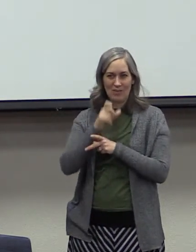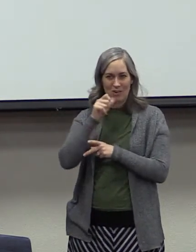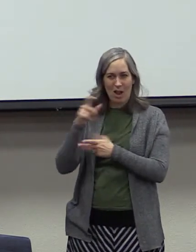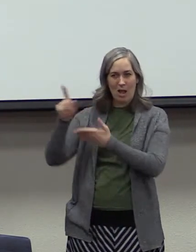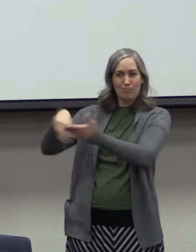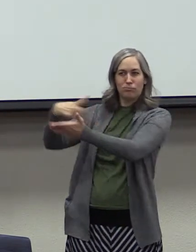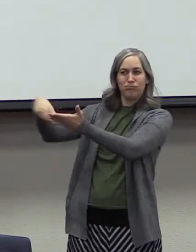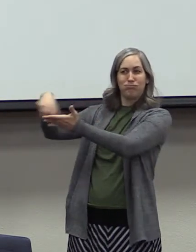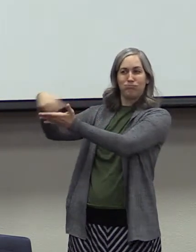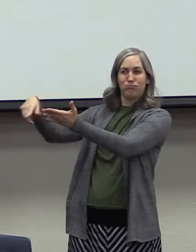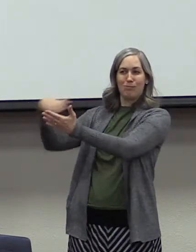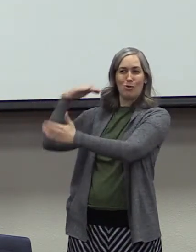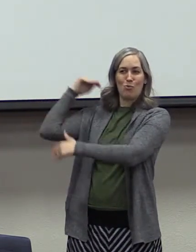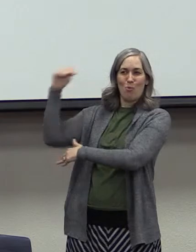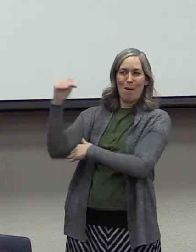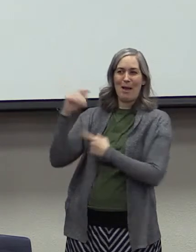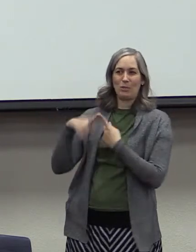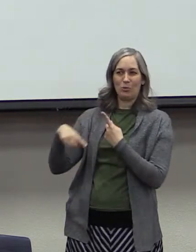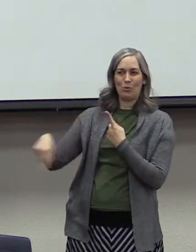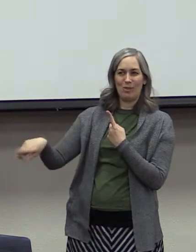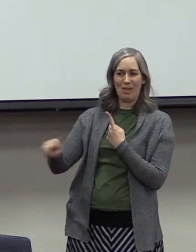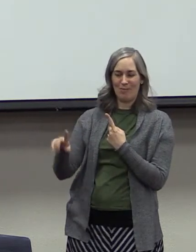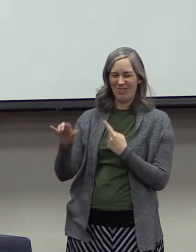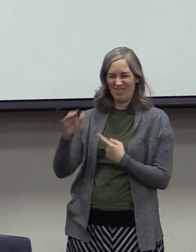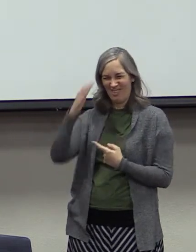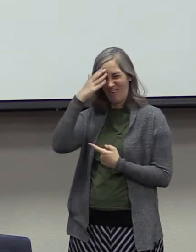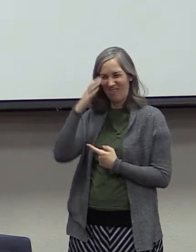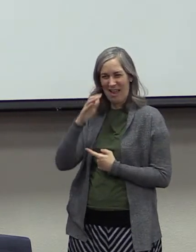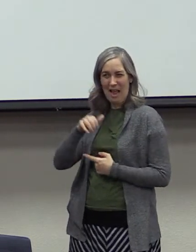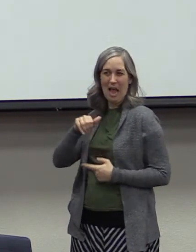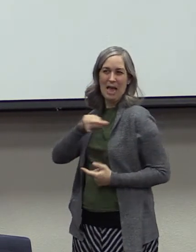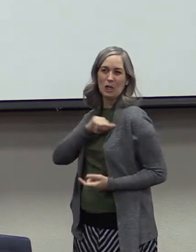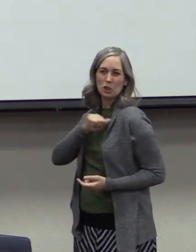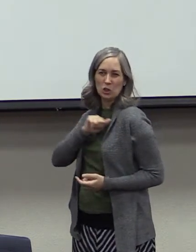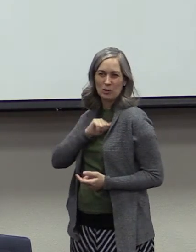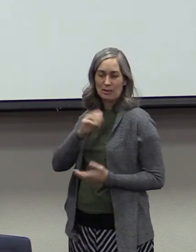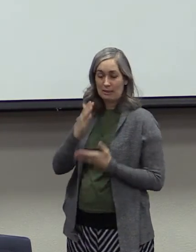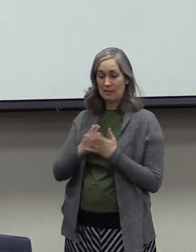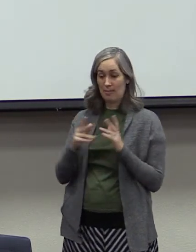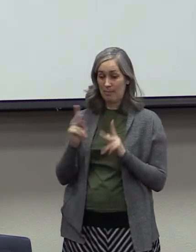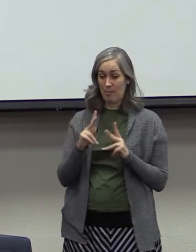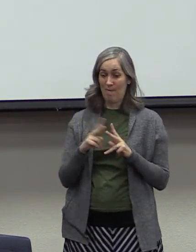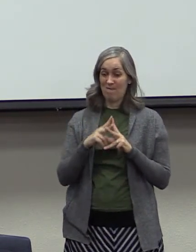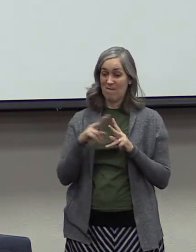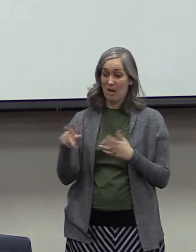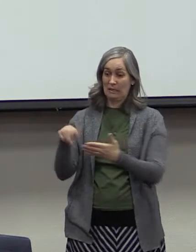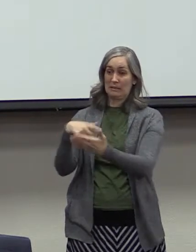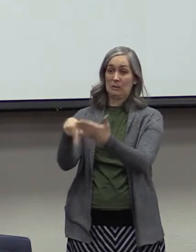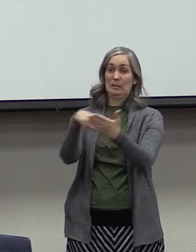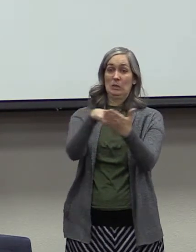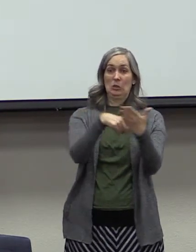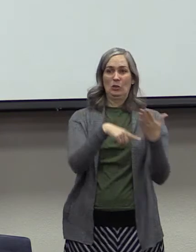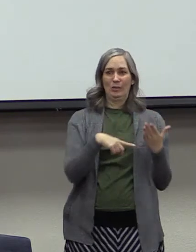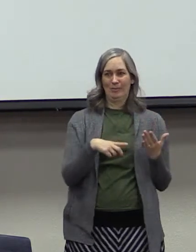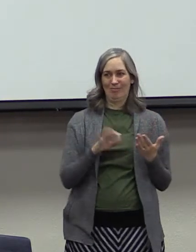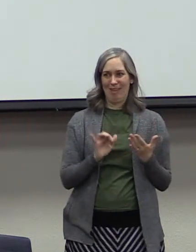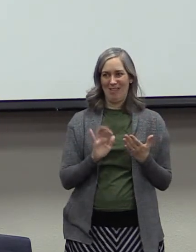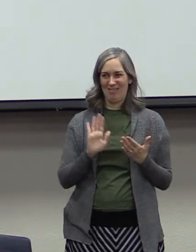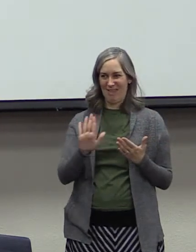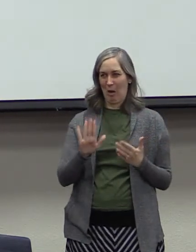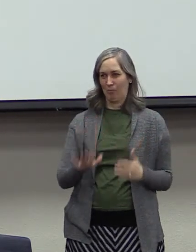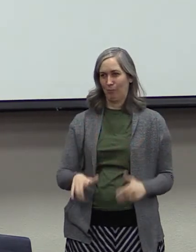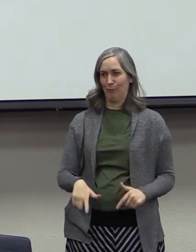critical toward them, that attitude. And some people are just critics. That's the way they live their